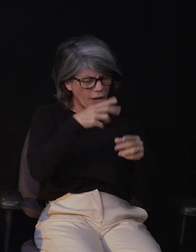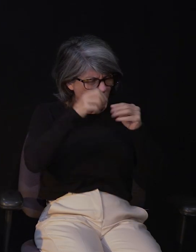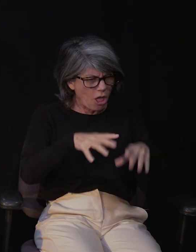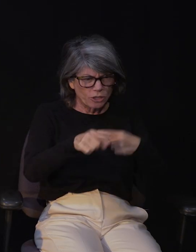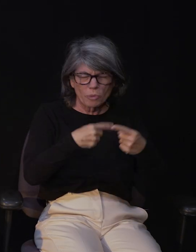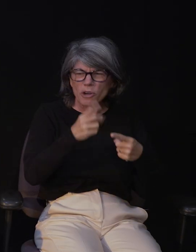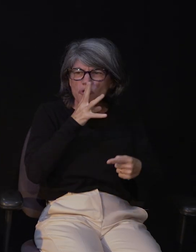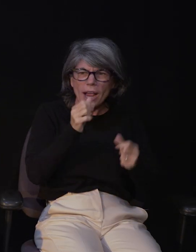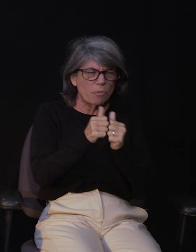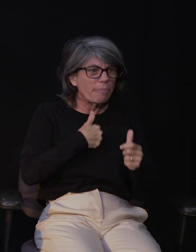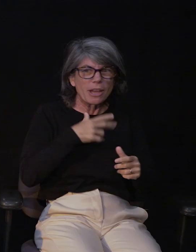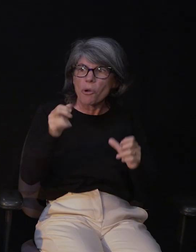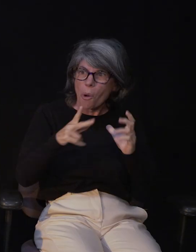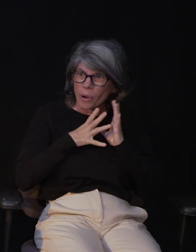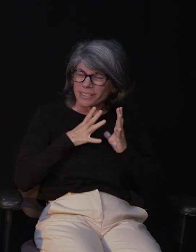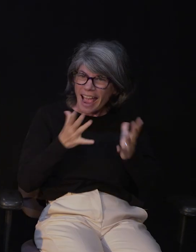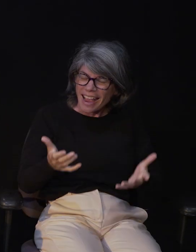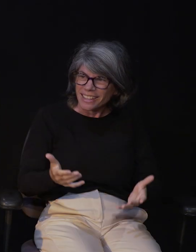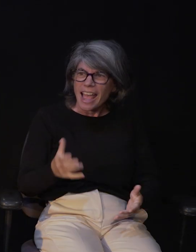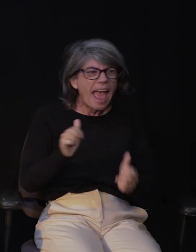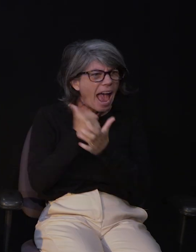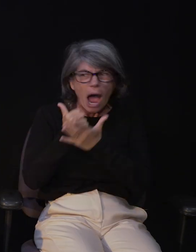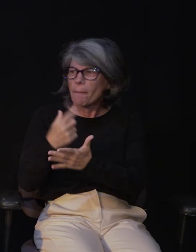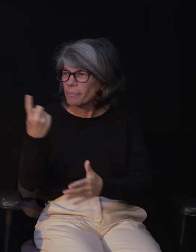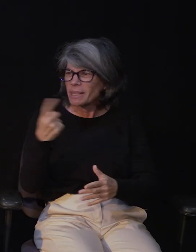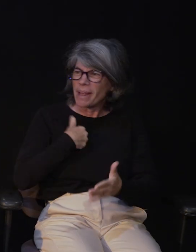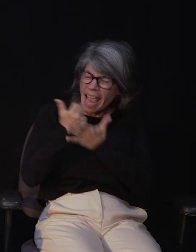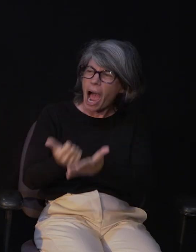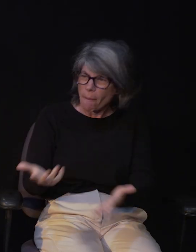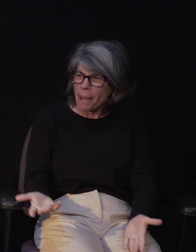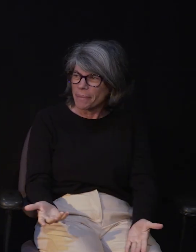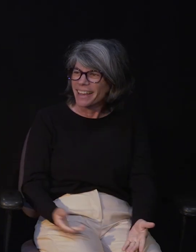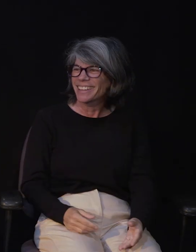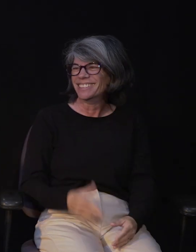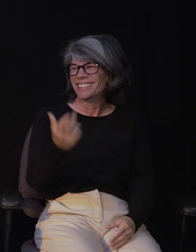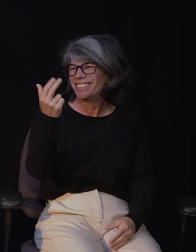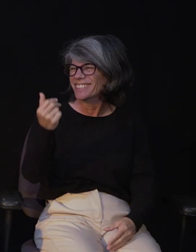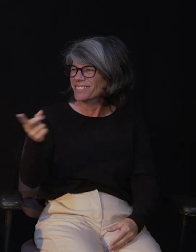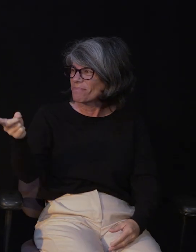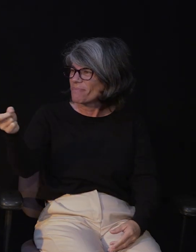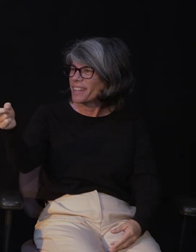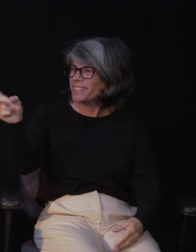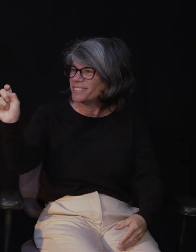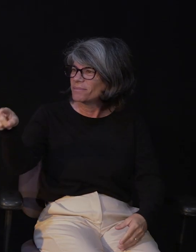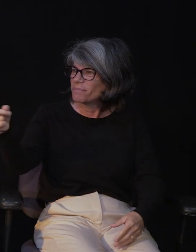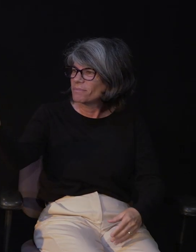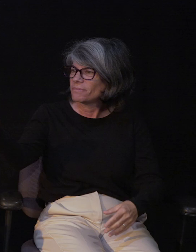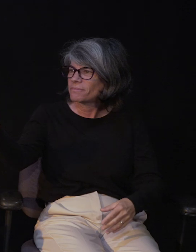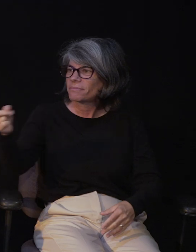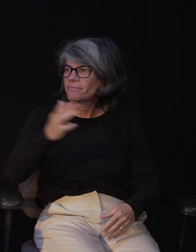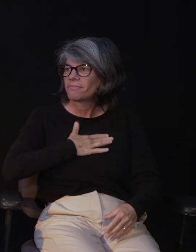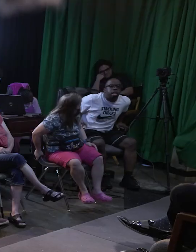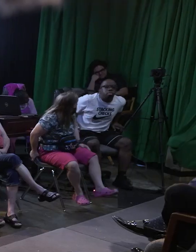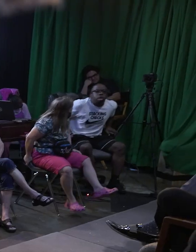when you're talking. You're with me. You're okay. Help him. Somebody help him. You're helping me. Yes. Okay, my